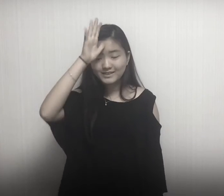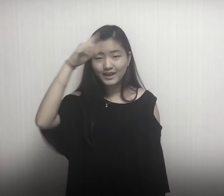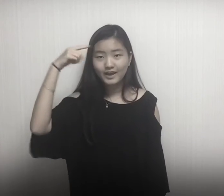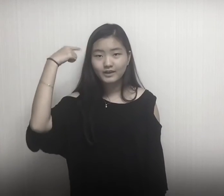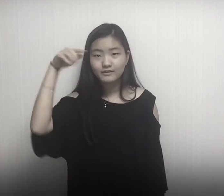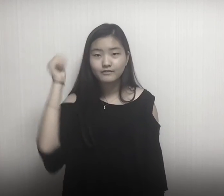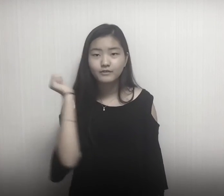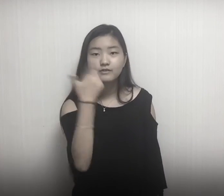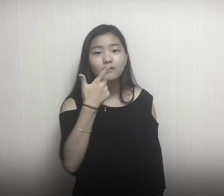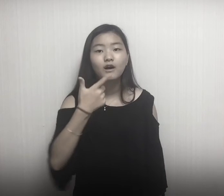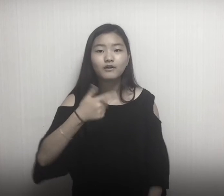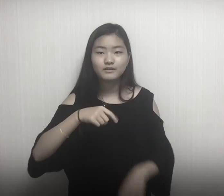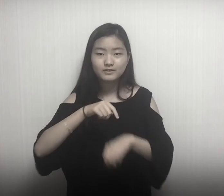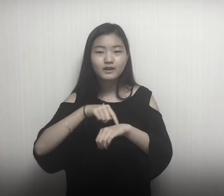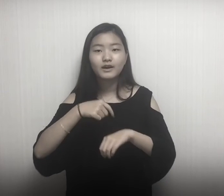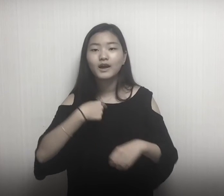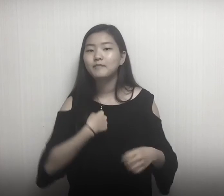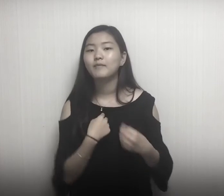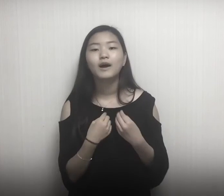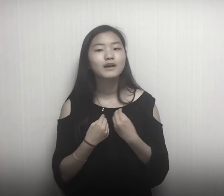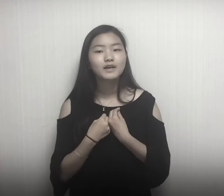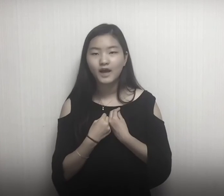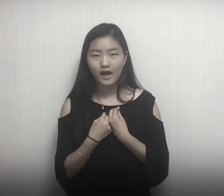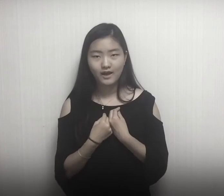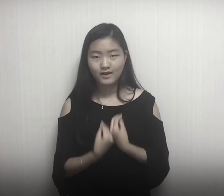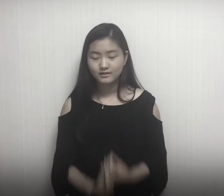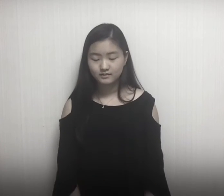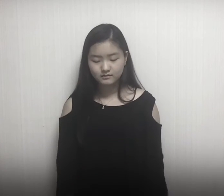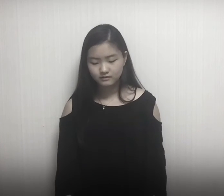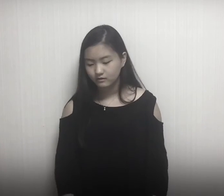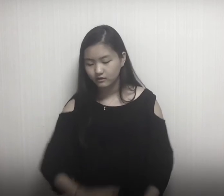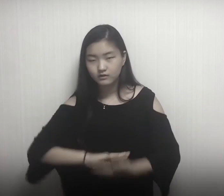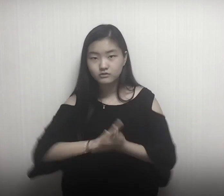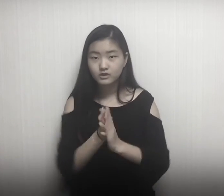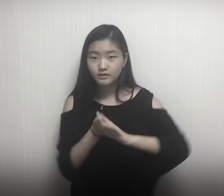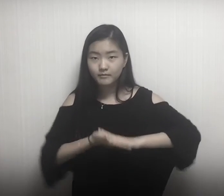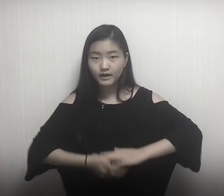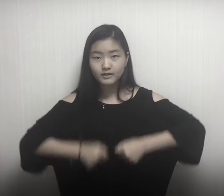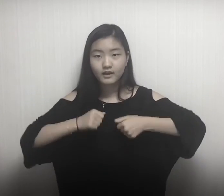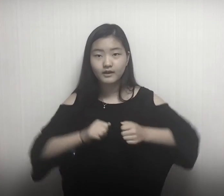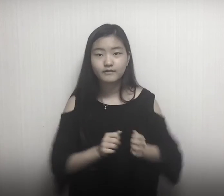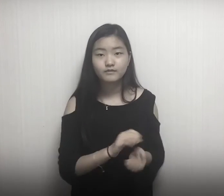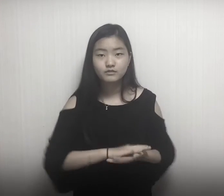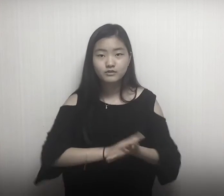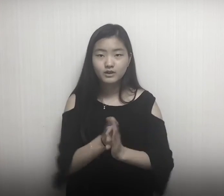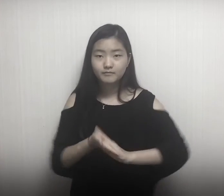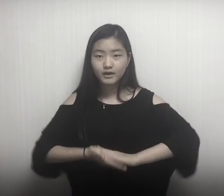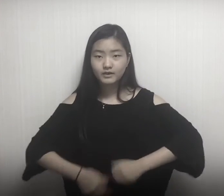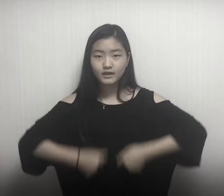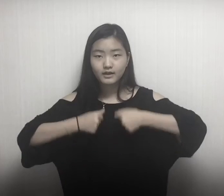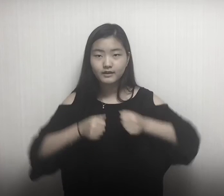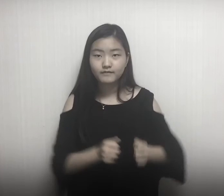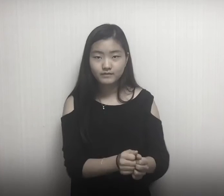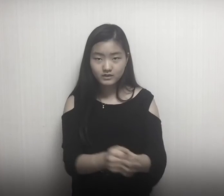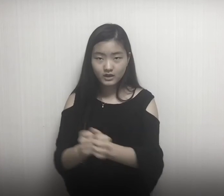dad For all the time I had To get my life, to get my life together